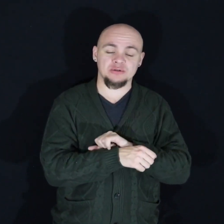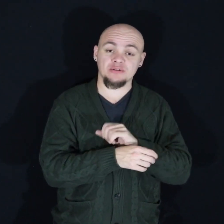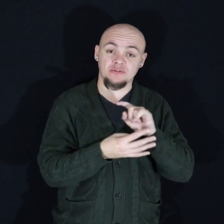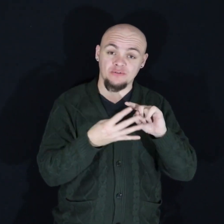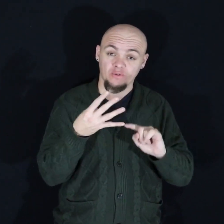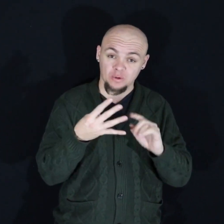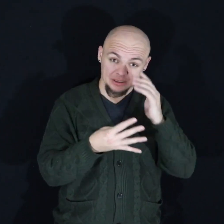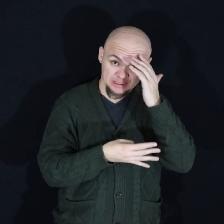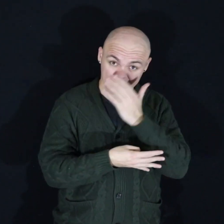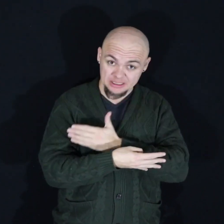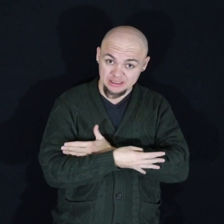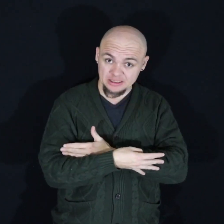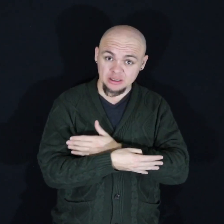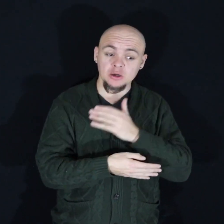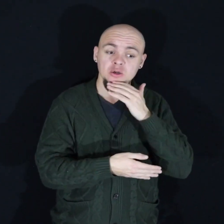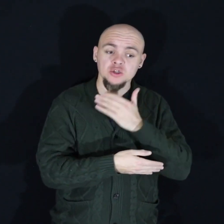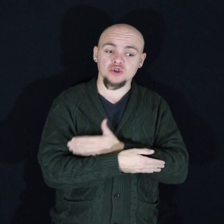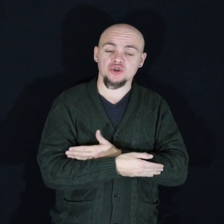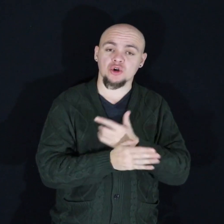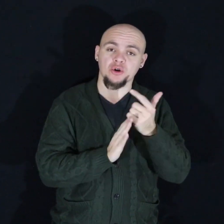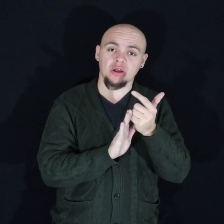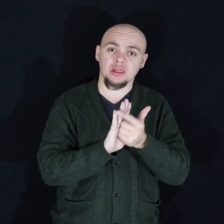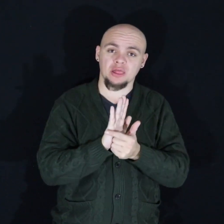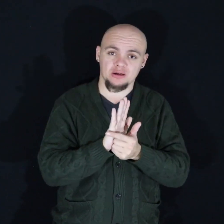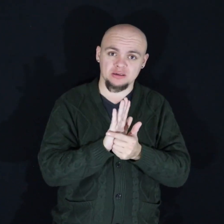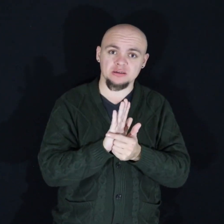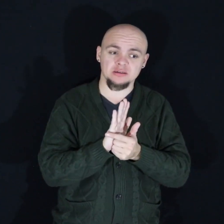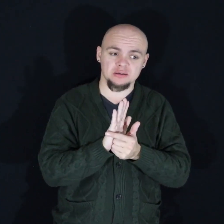time, I had to move quickly through my